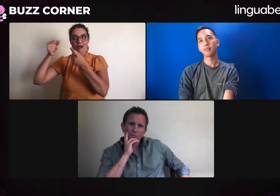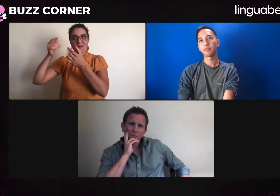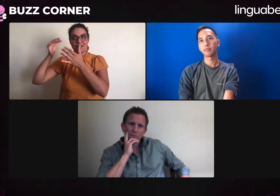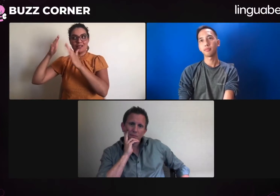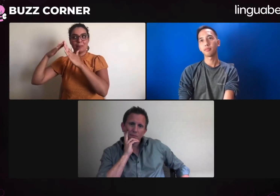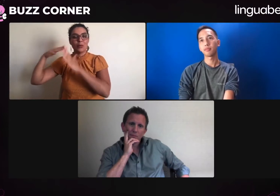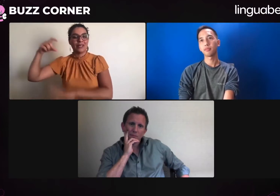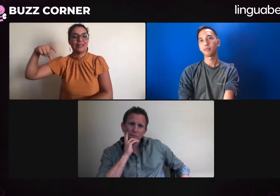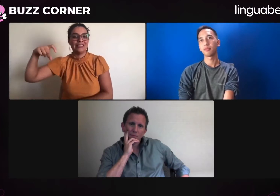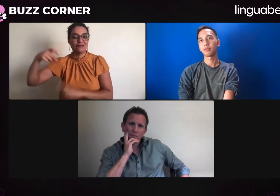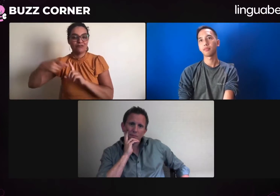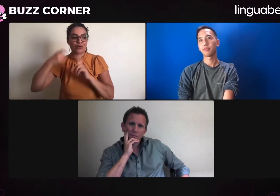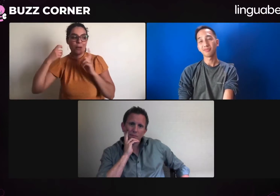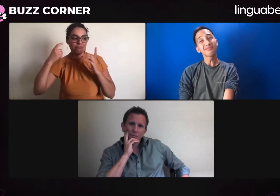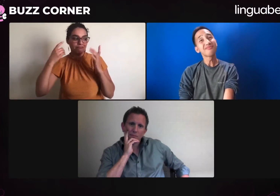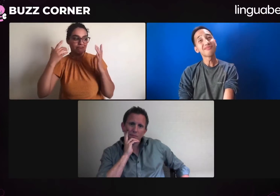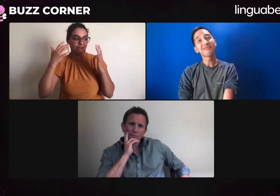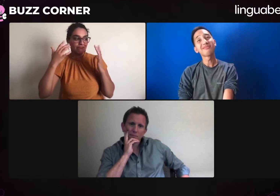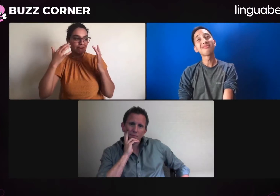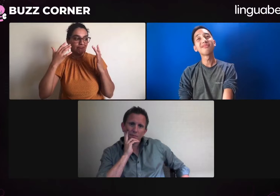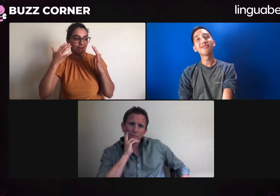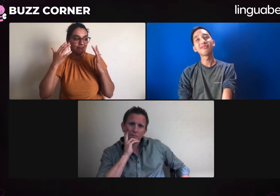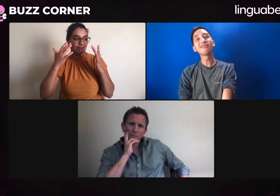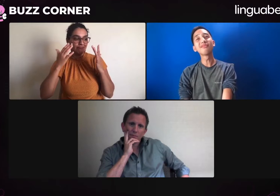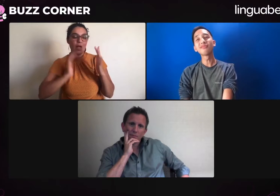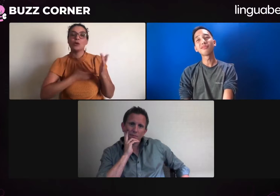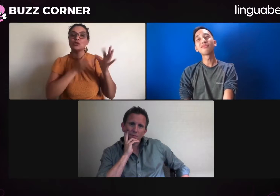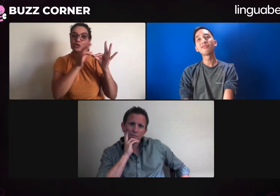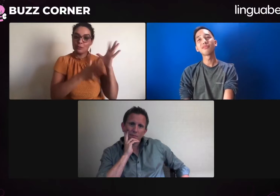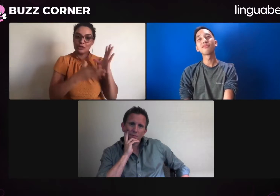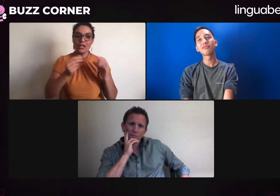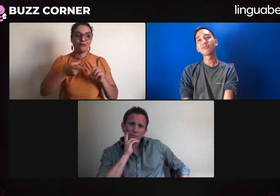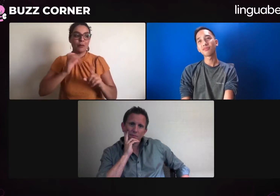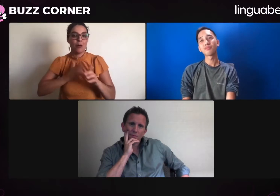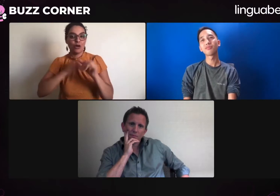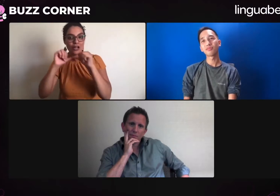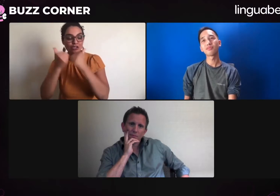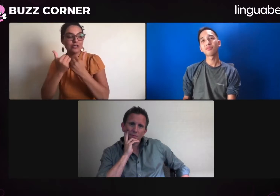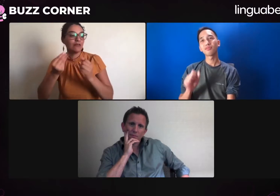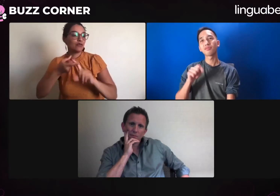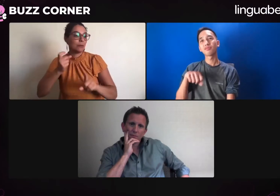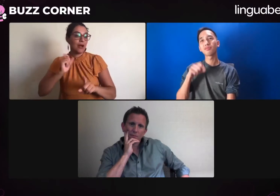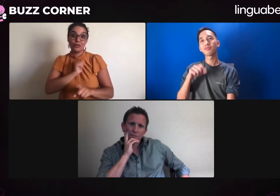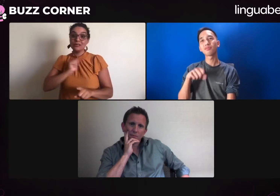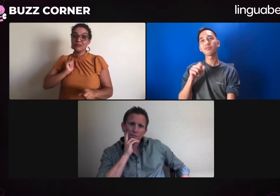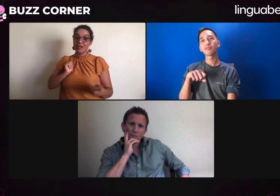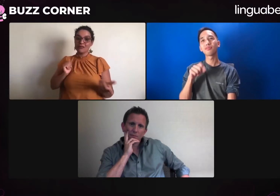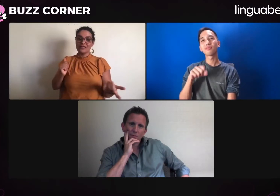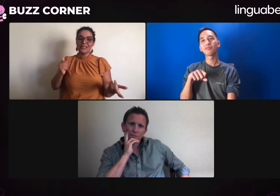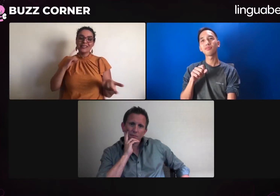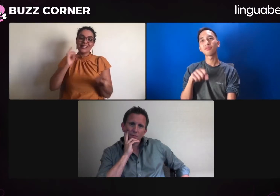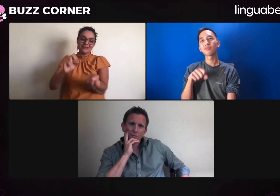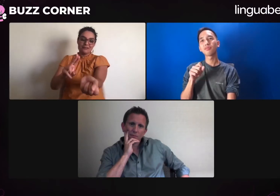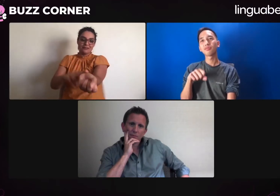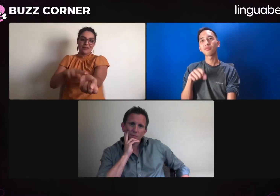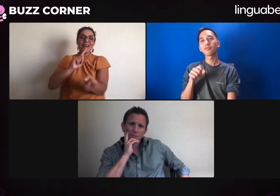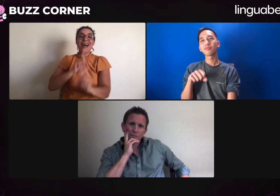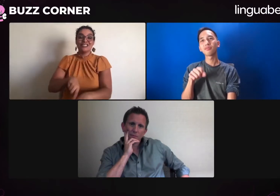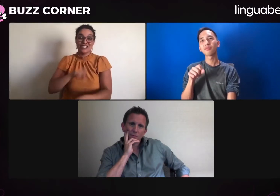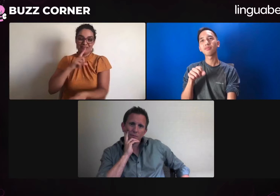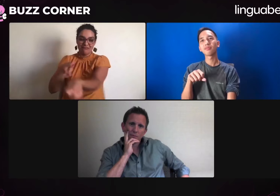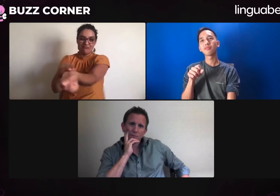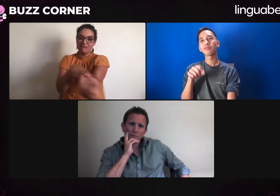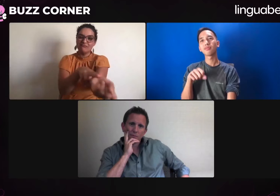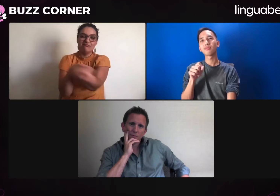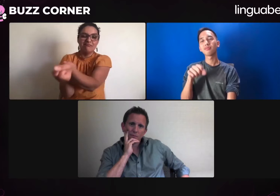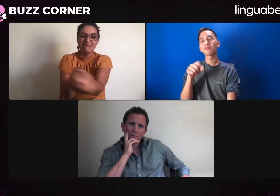that assignment. We have to look at what the community needs as well, not just what the agency or the interpreter needs, and look at